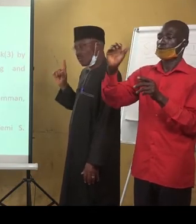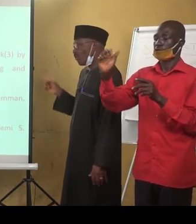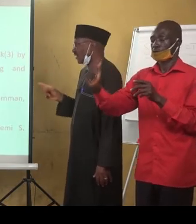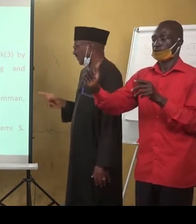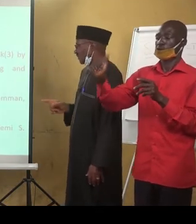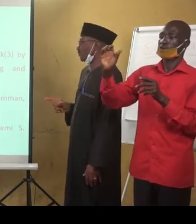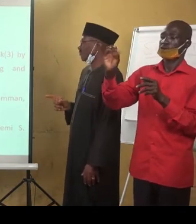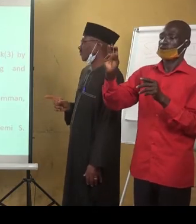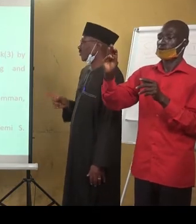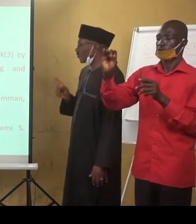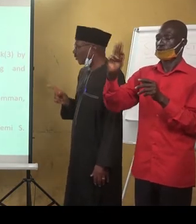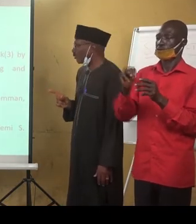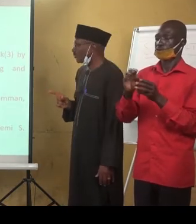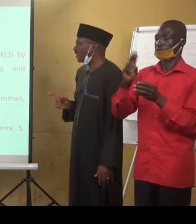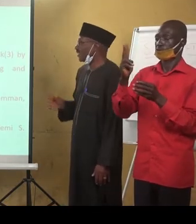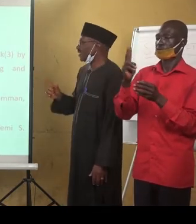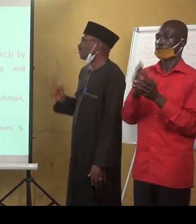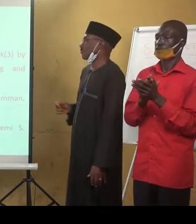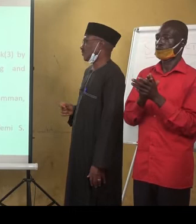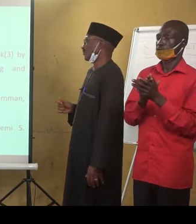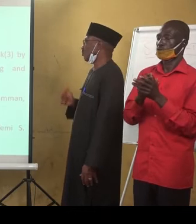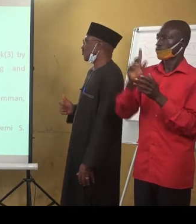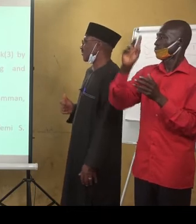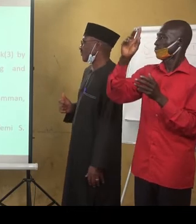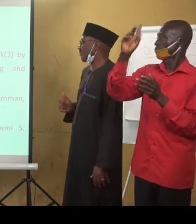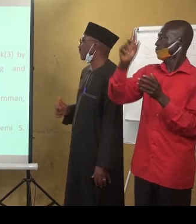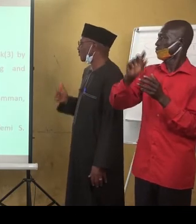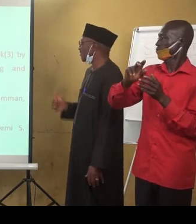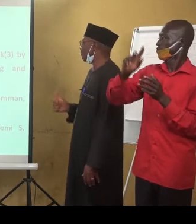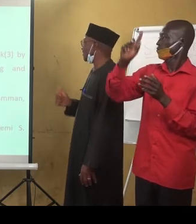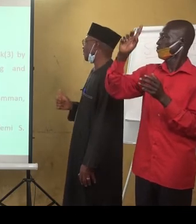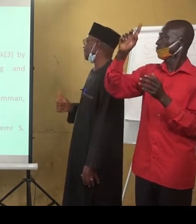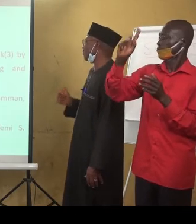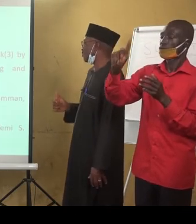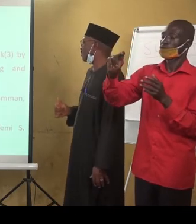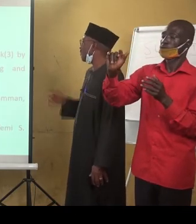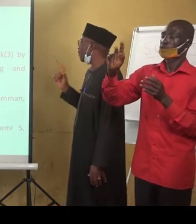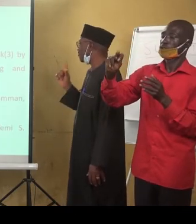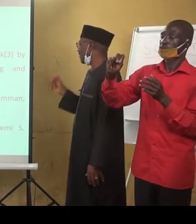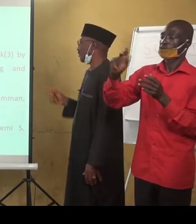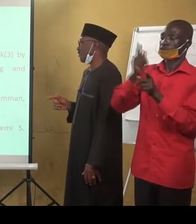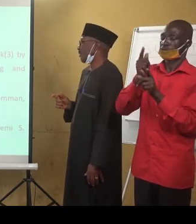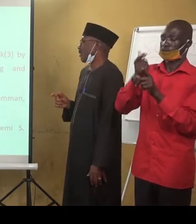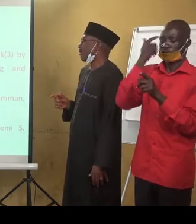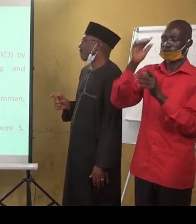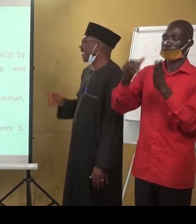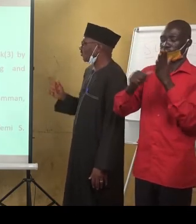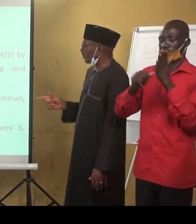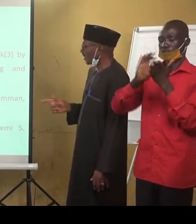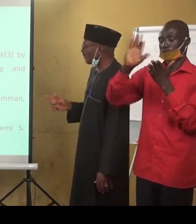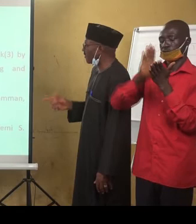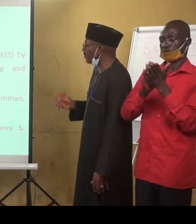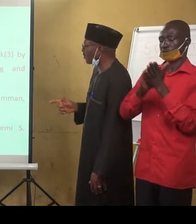O.A. Owens. 2, Tanus Geography for Senior Secondary School, Book 3